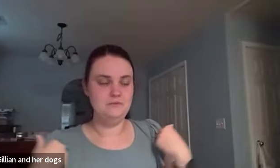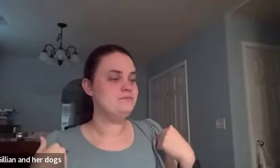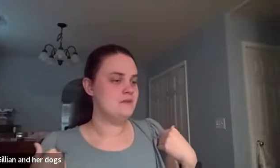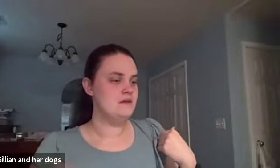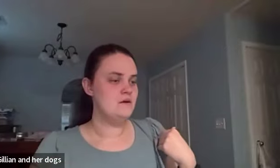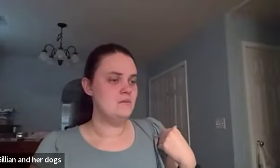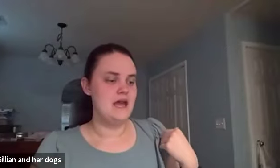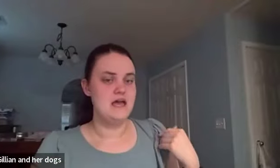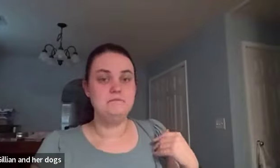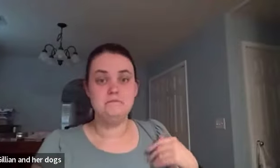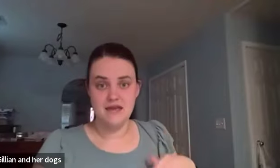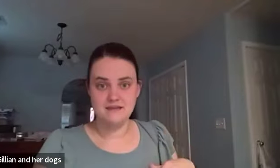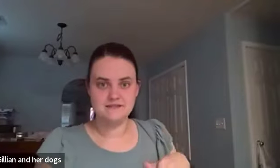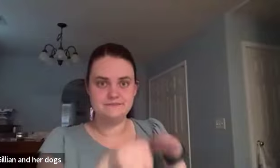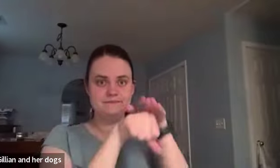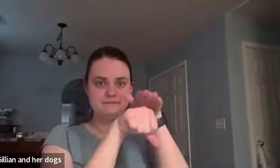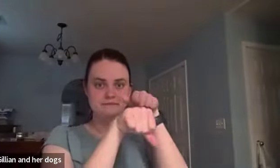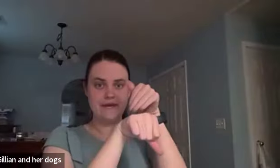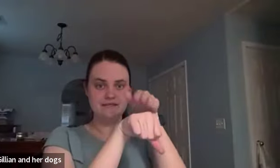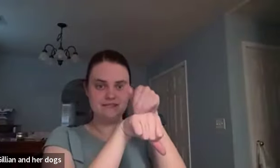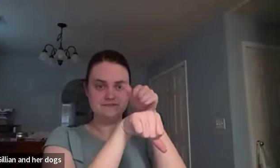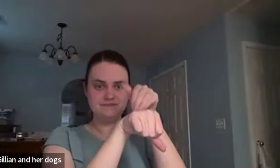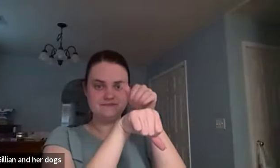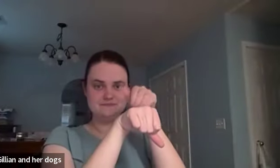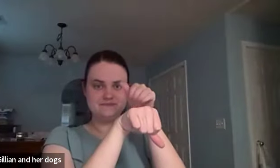animal. We had pet, pet,